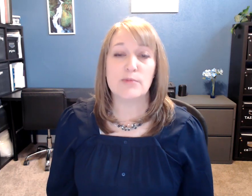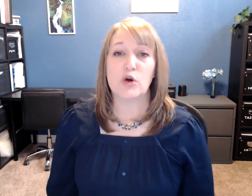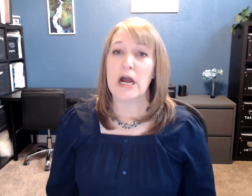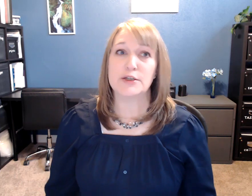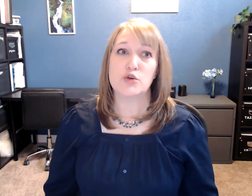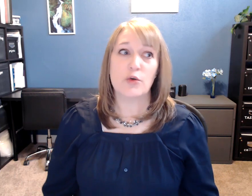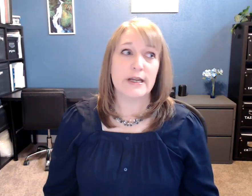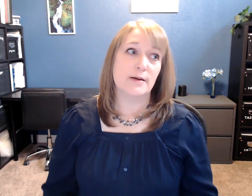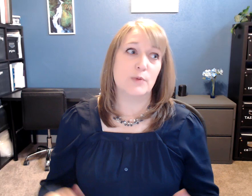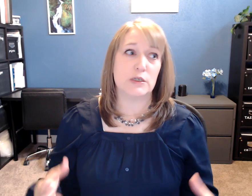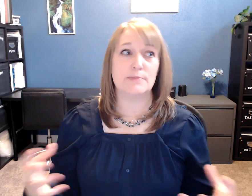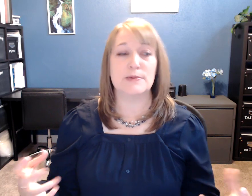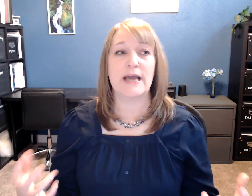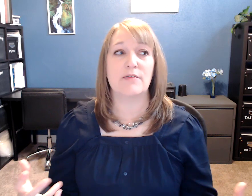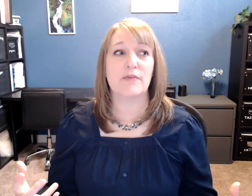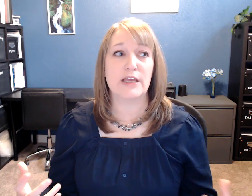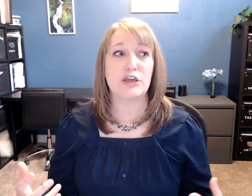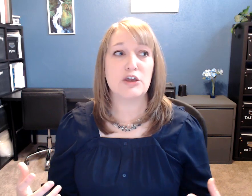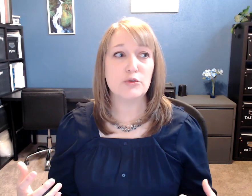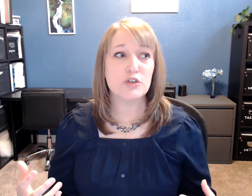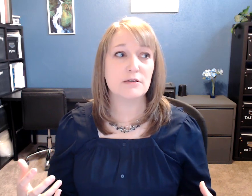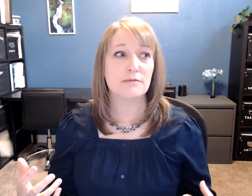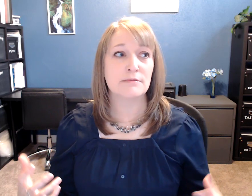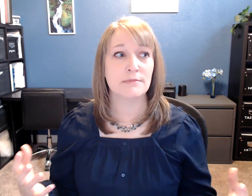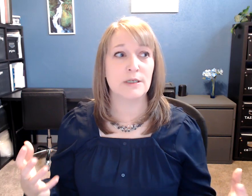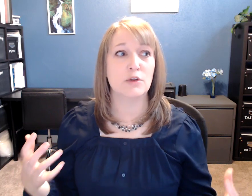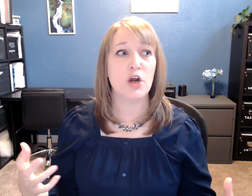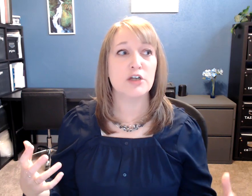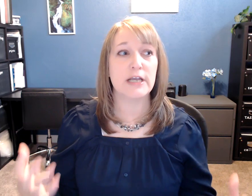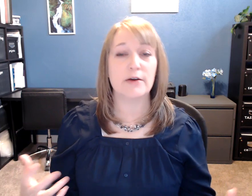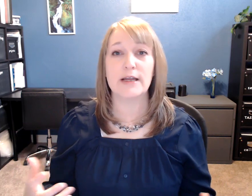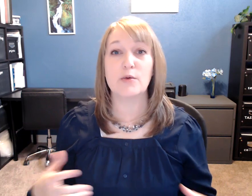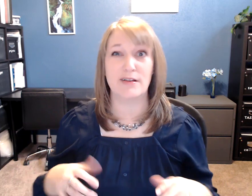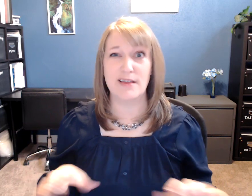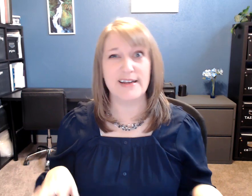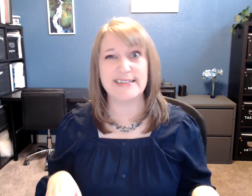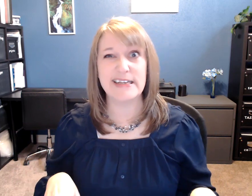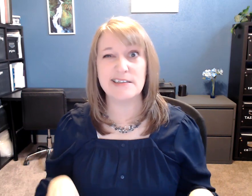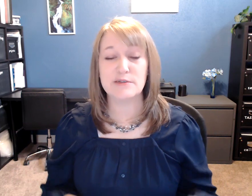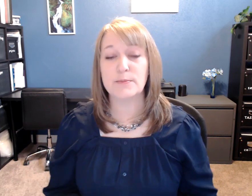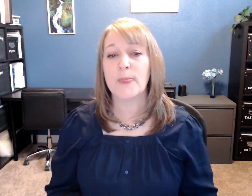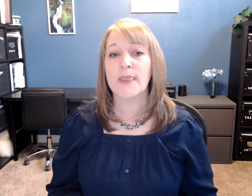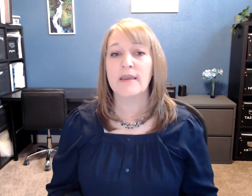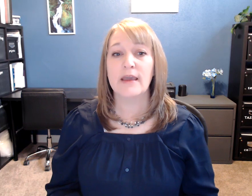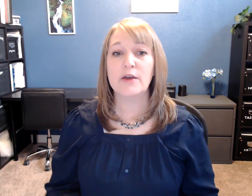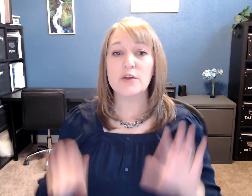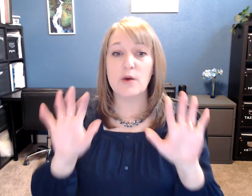or auditorium or some kind of like huge, large area with a lot of seats. Here you want